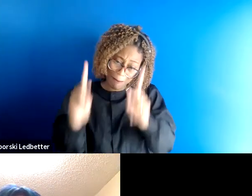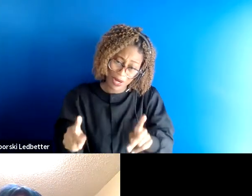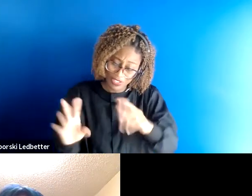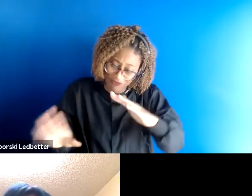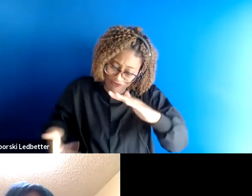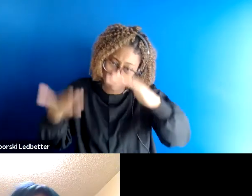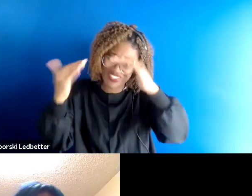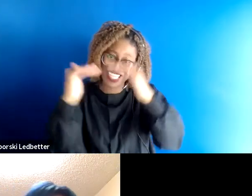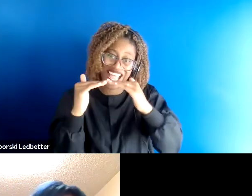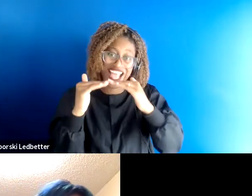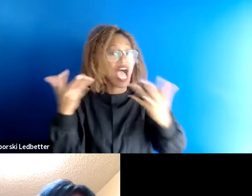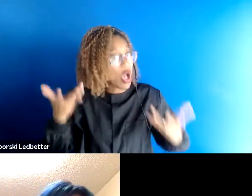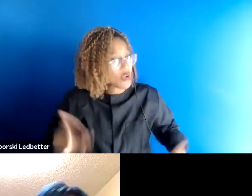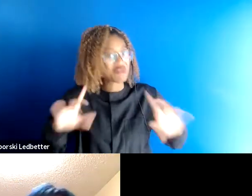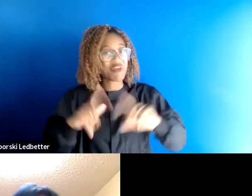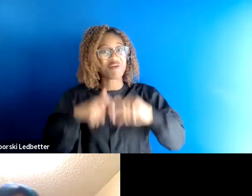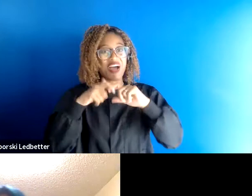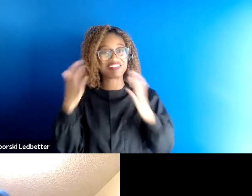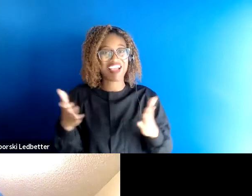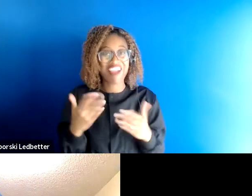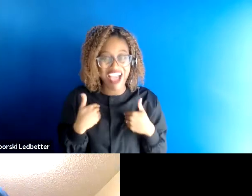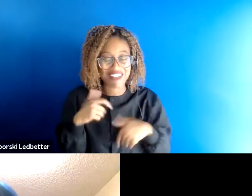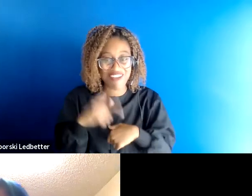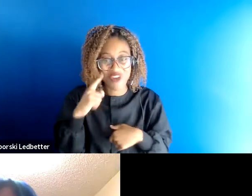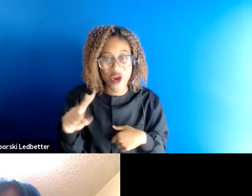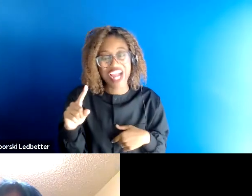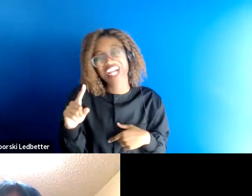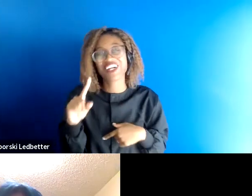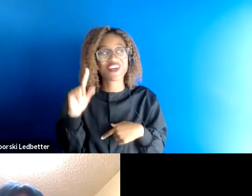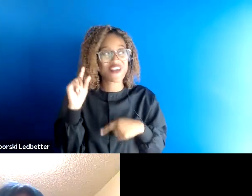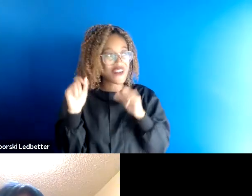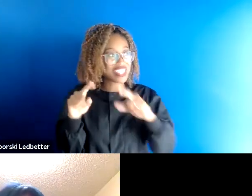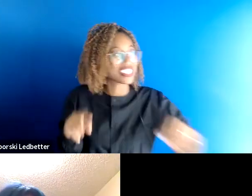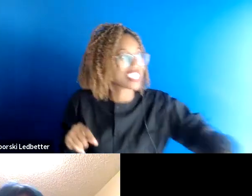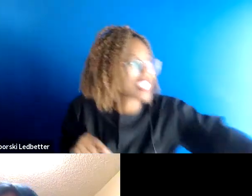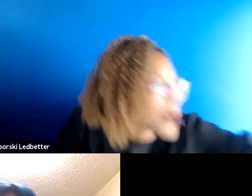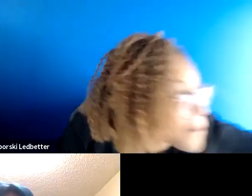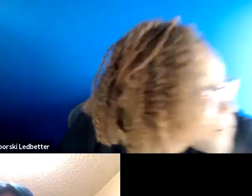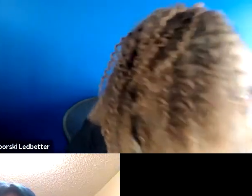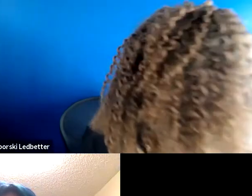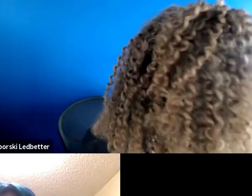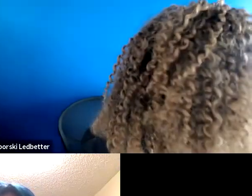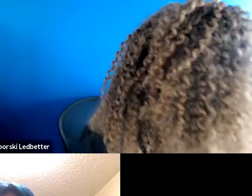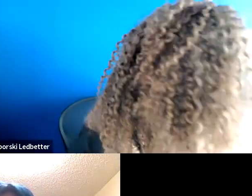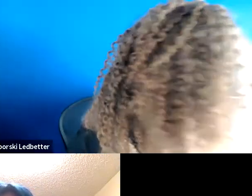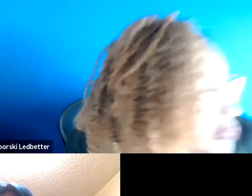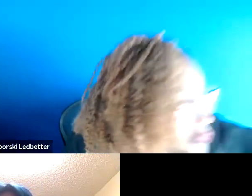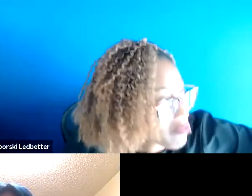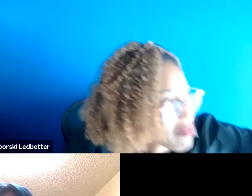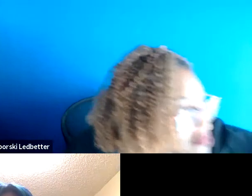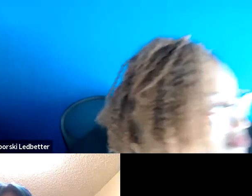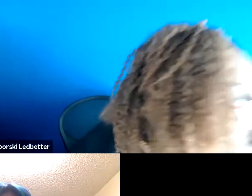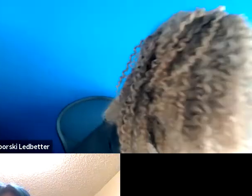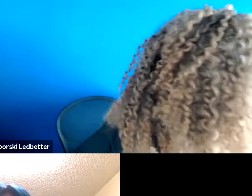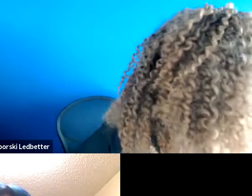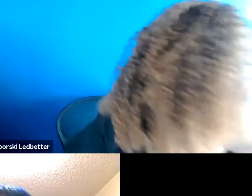So I will pause there so we have time for questions. But Yeah, yeah. of course. And I can hear you talk about this forever,